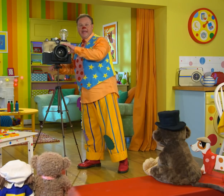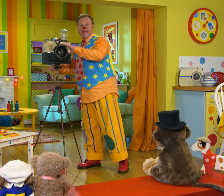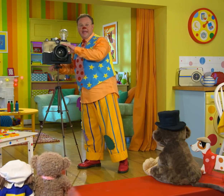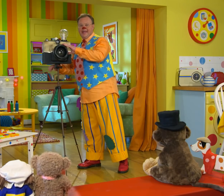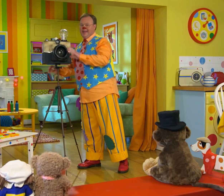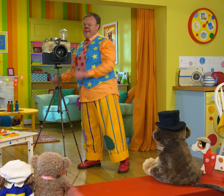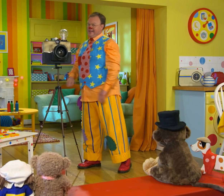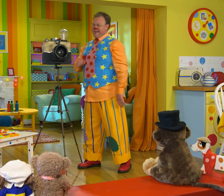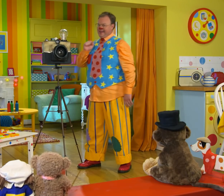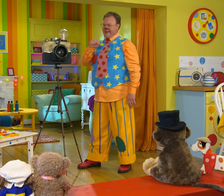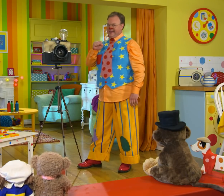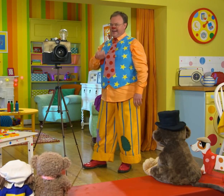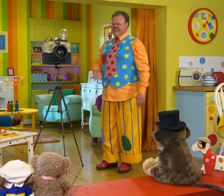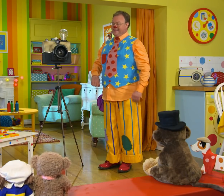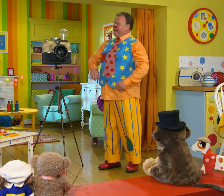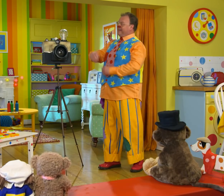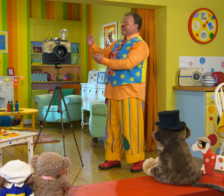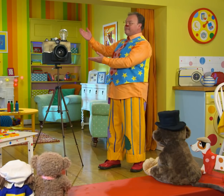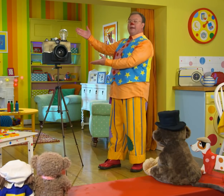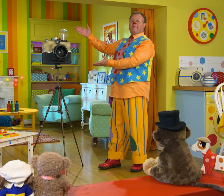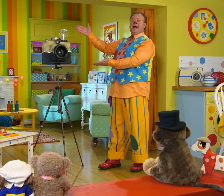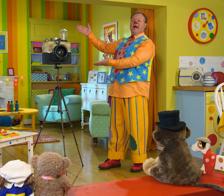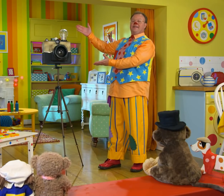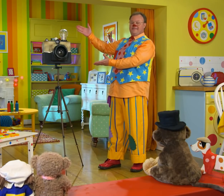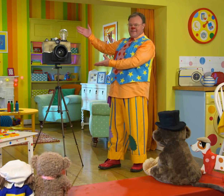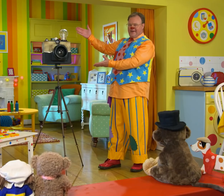camera? Yes. This is my pride and joy.